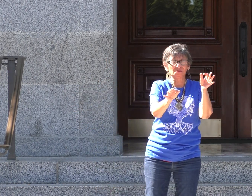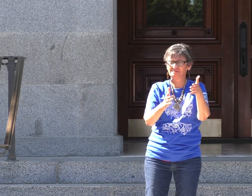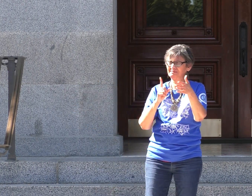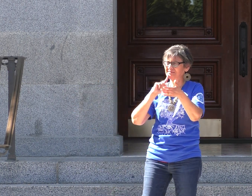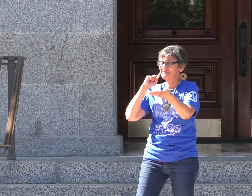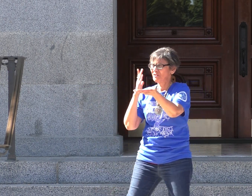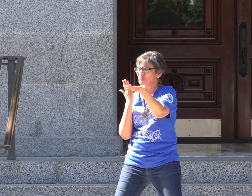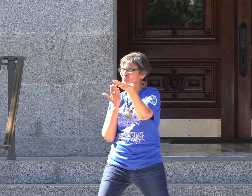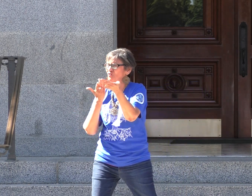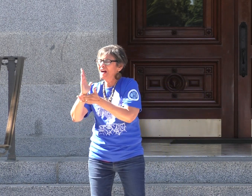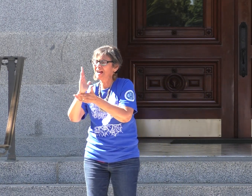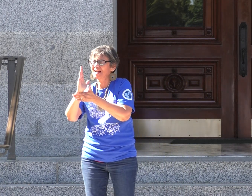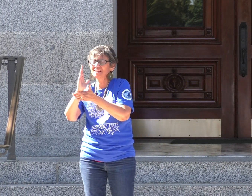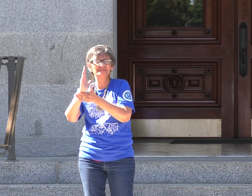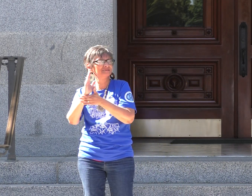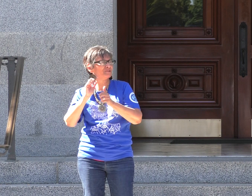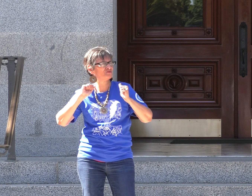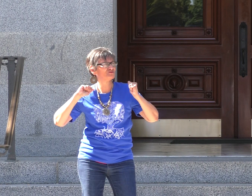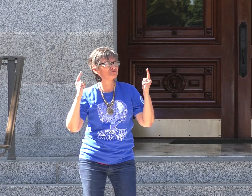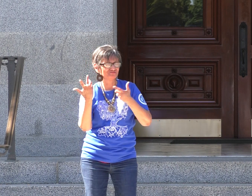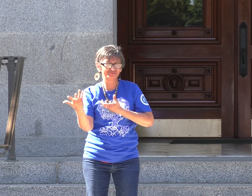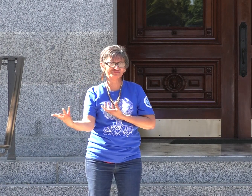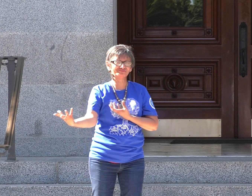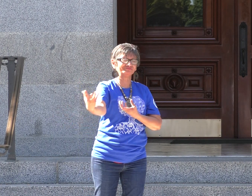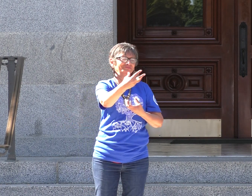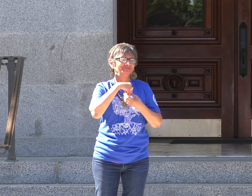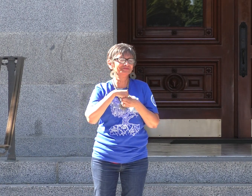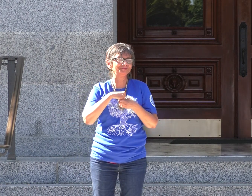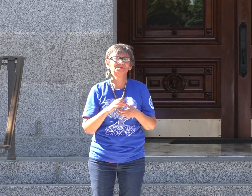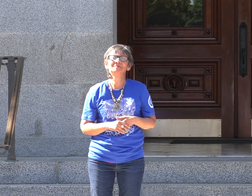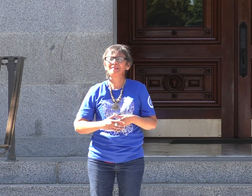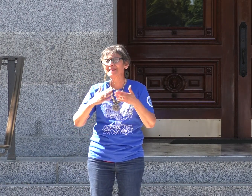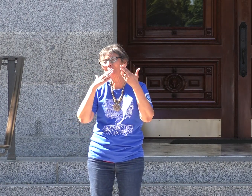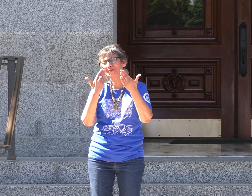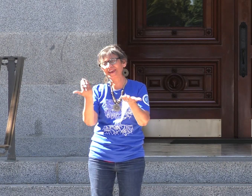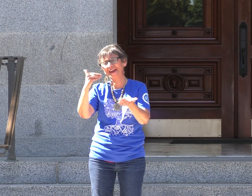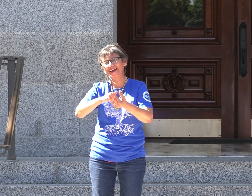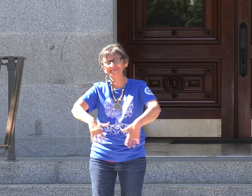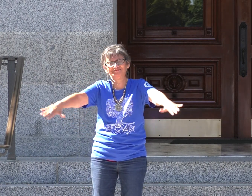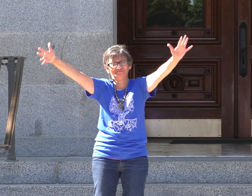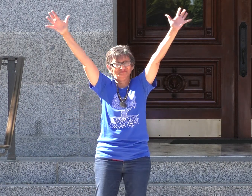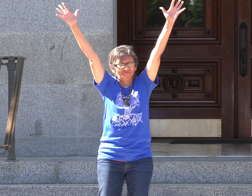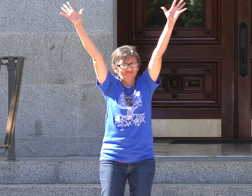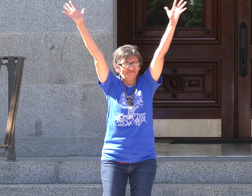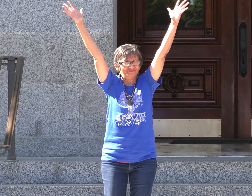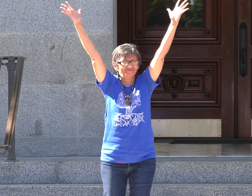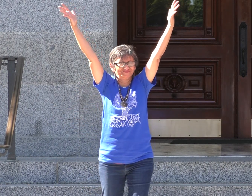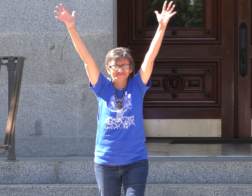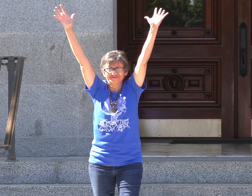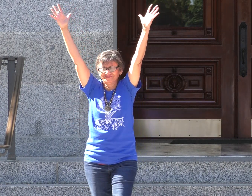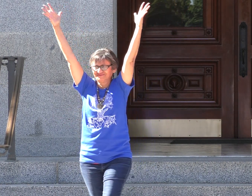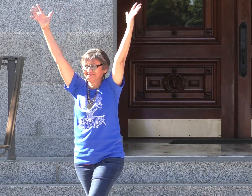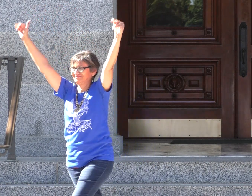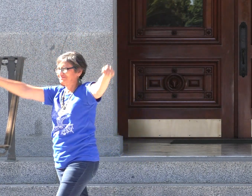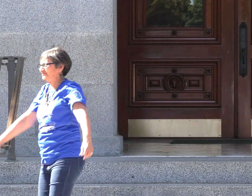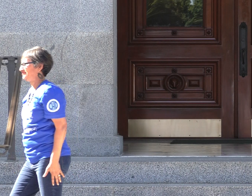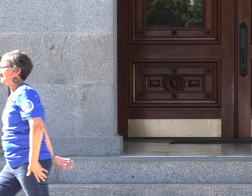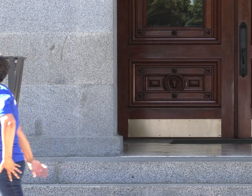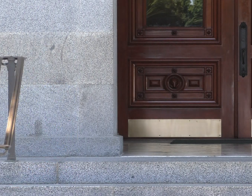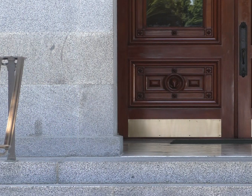what? Language and deaf rights for all, and including all of us into ASL. Thank you again for coming out today.